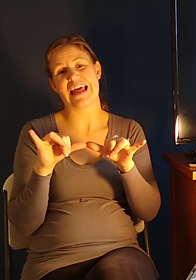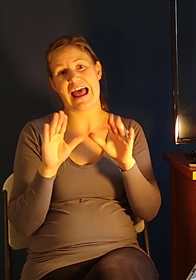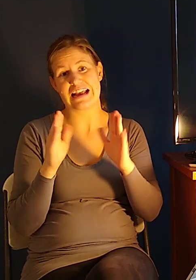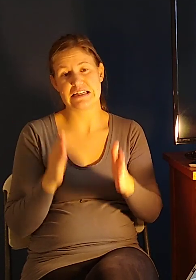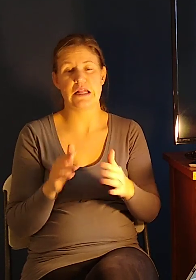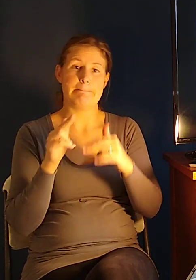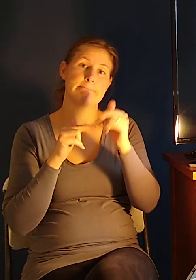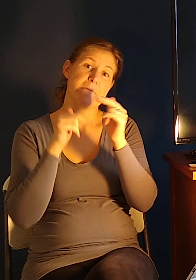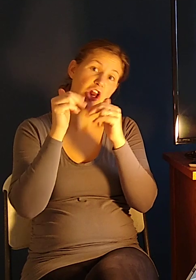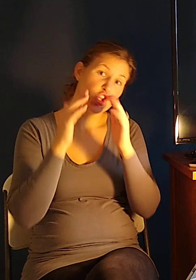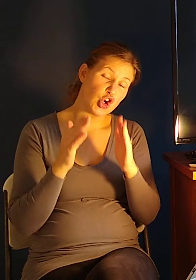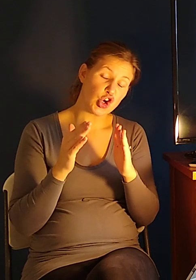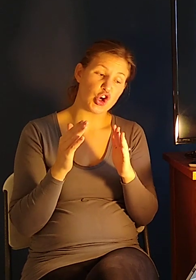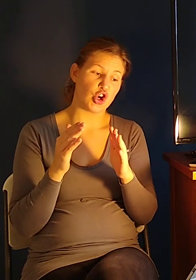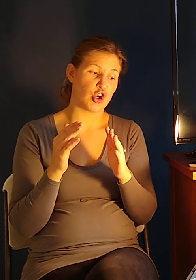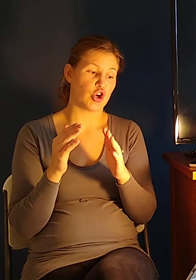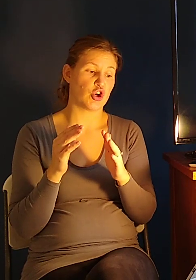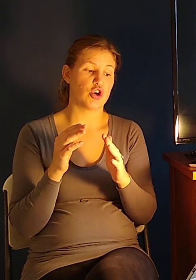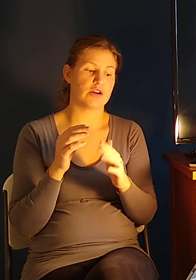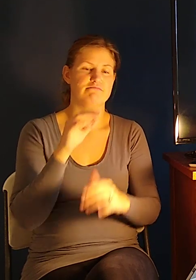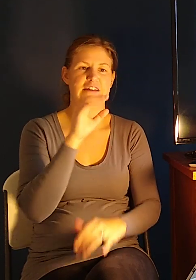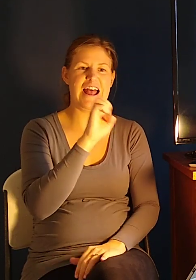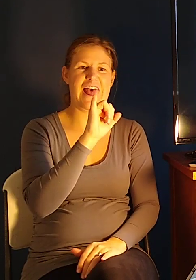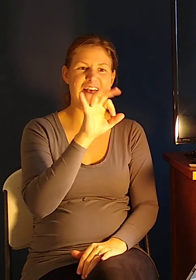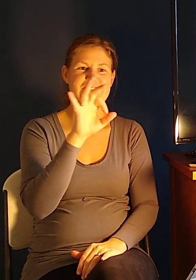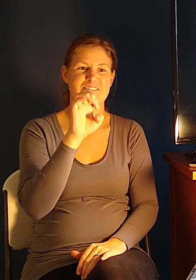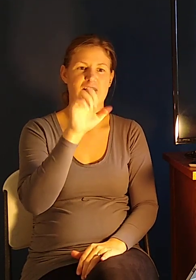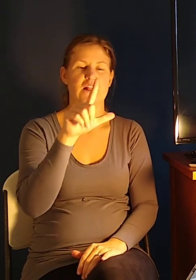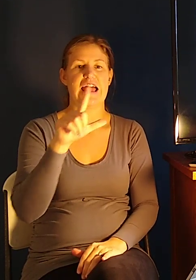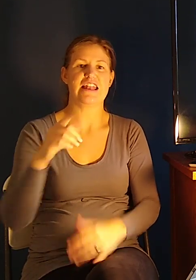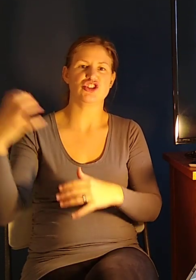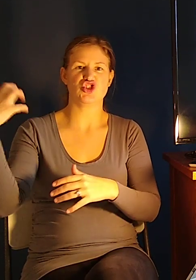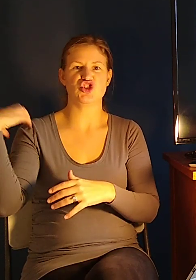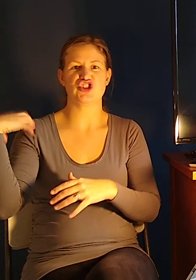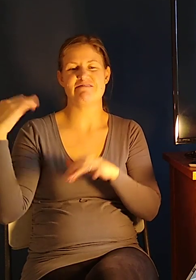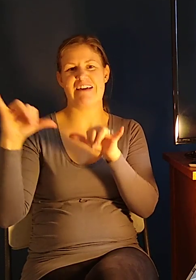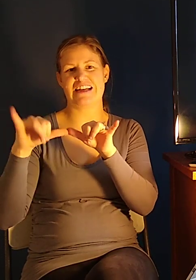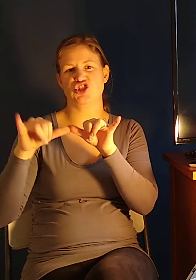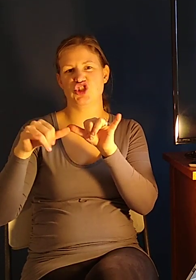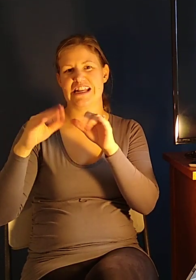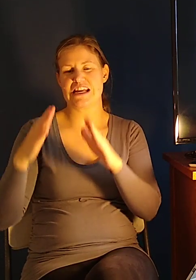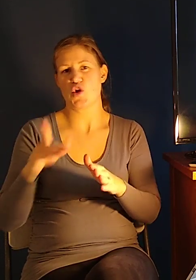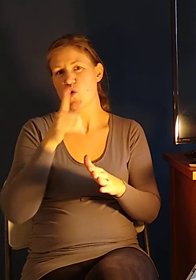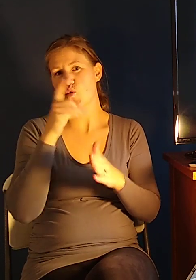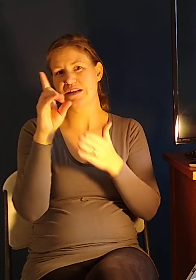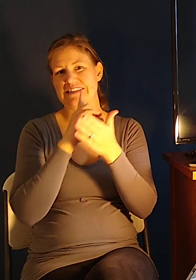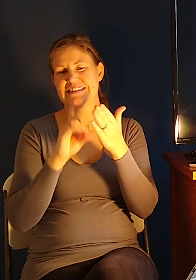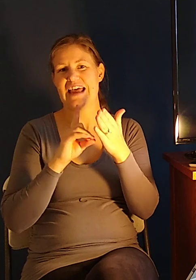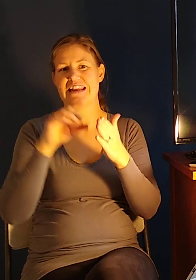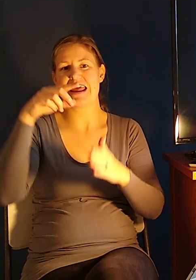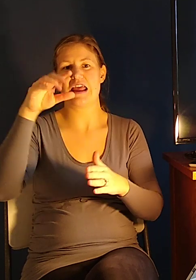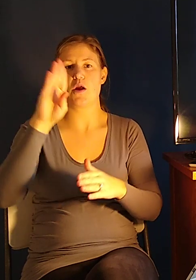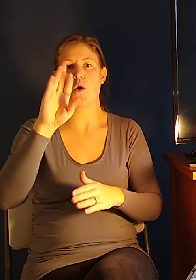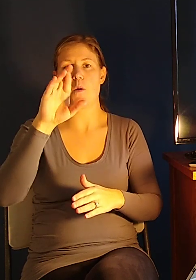builder, Gustave Eiffel, and a chief engineer, who designed a brick pier within the statue